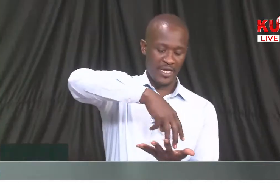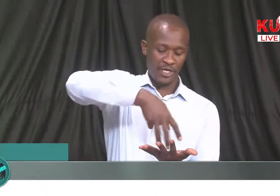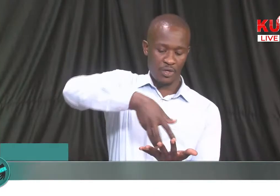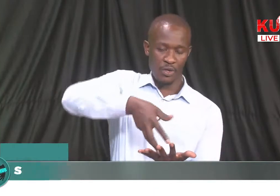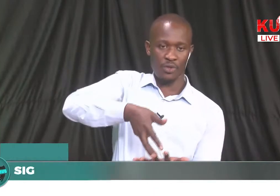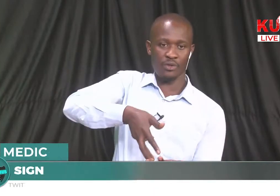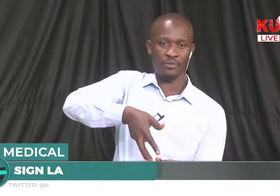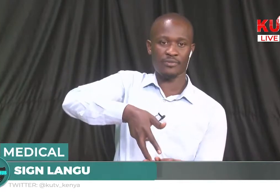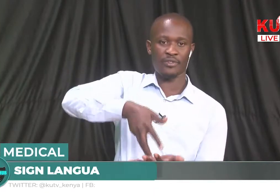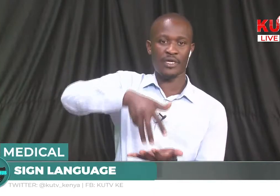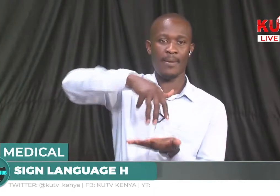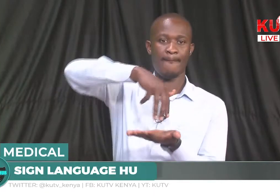Medical. Okay?